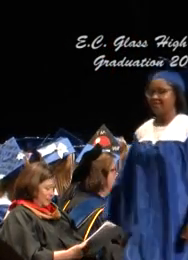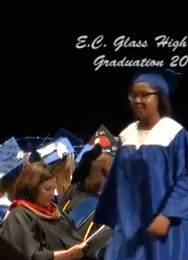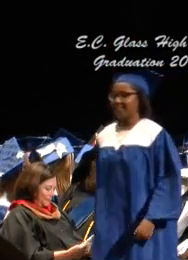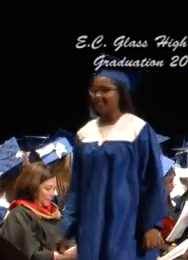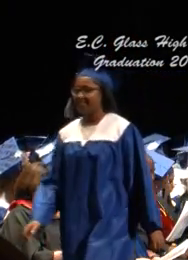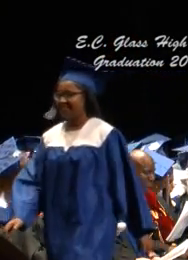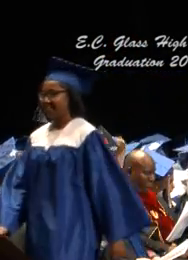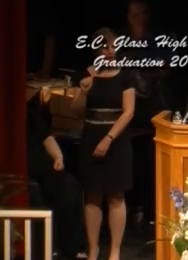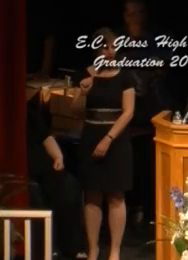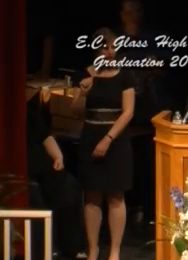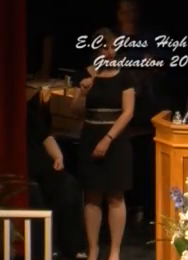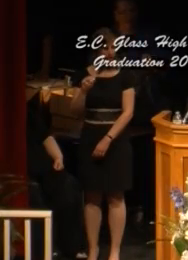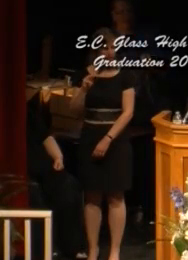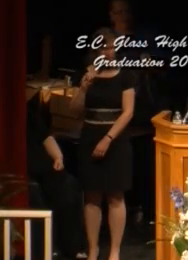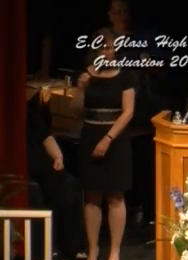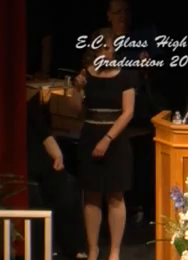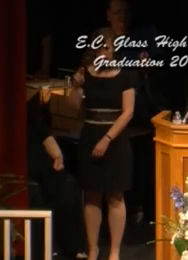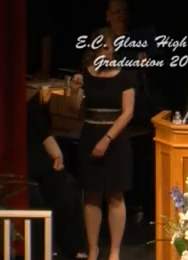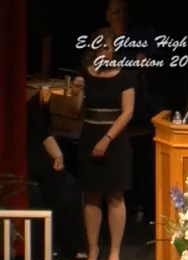Maya J. Moore.